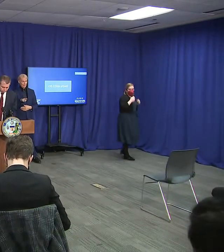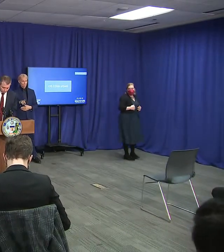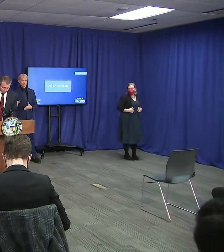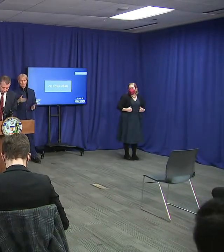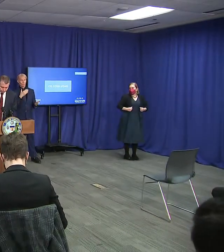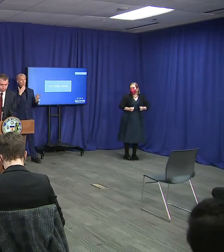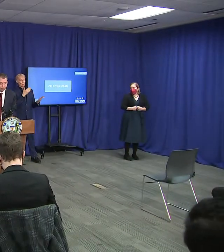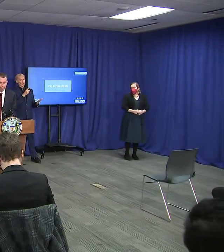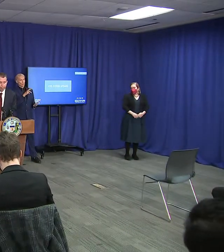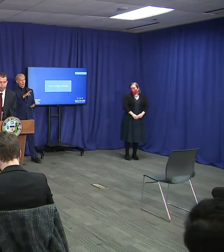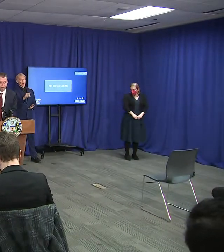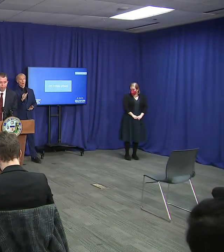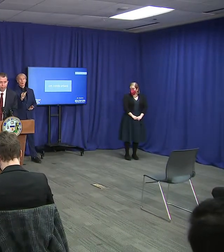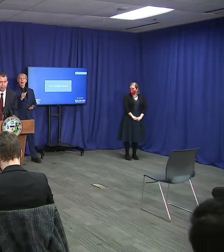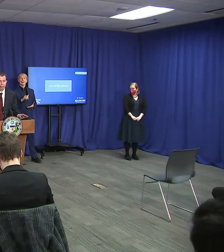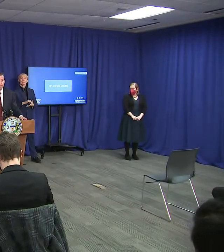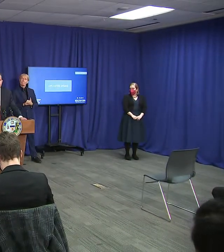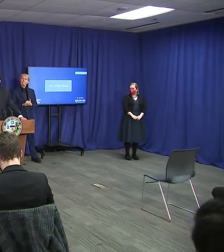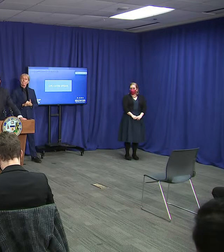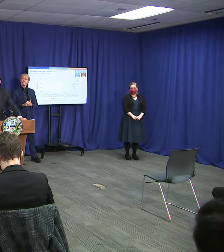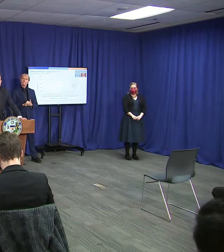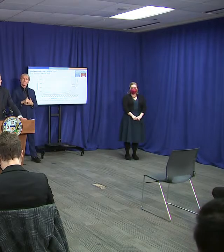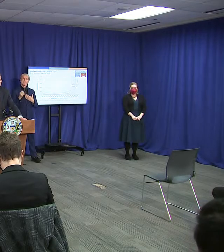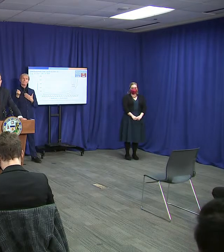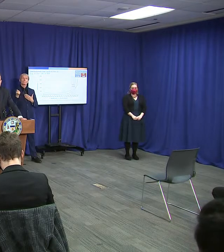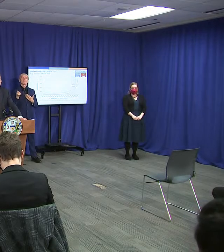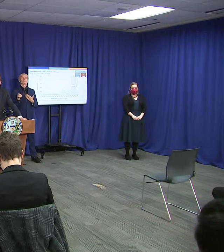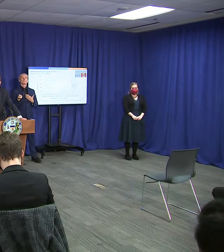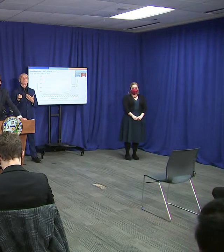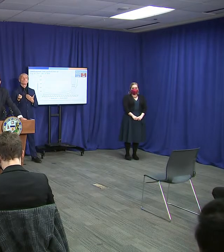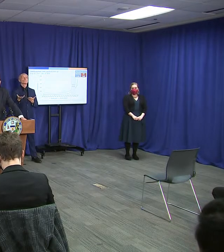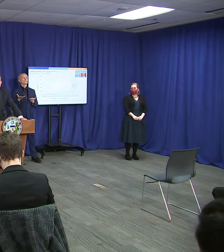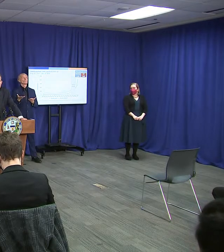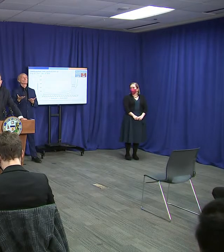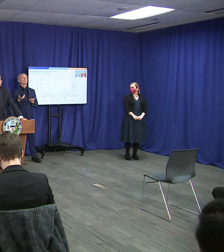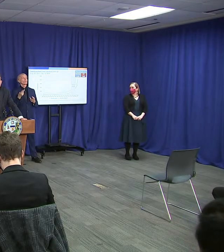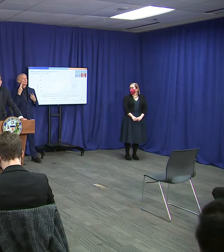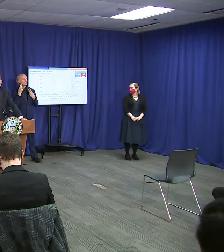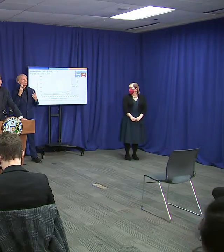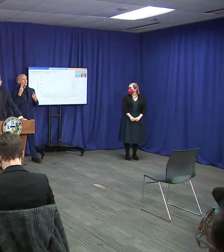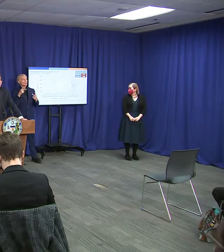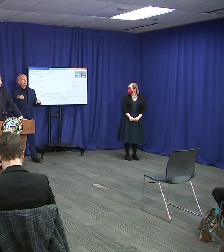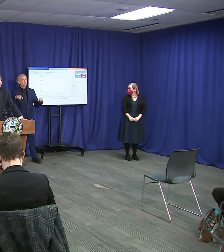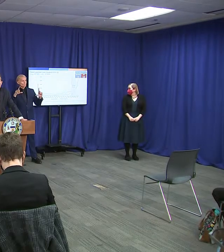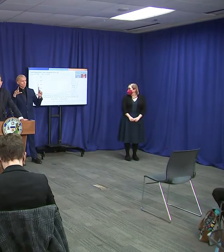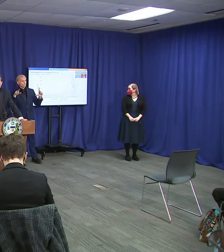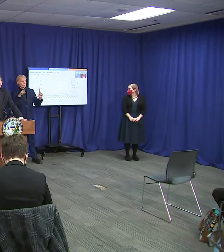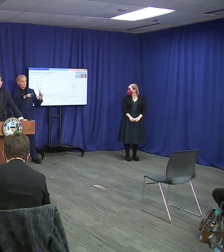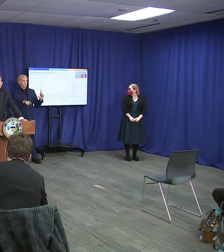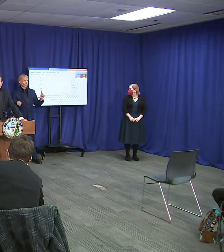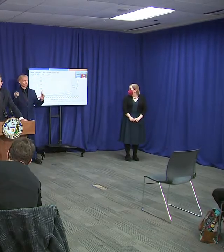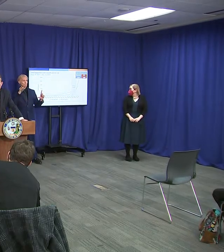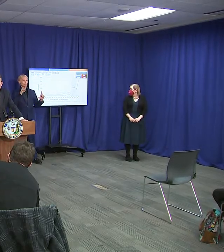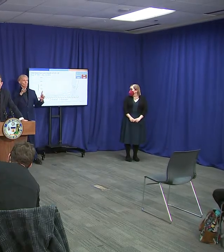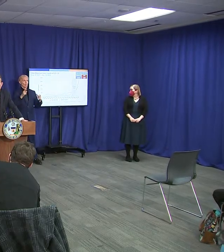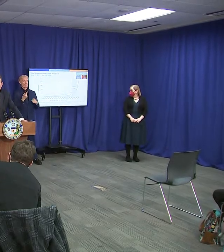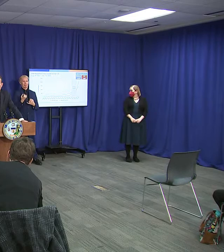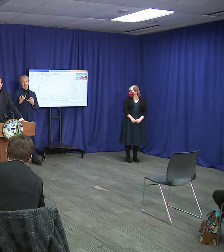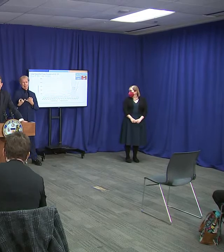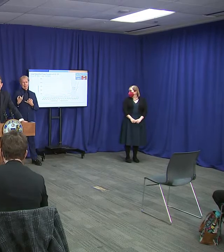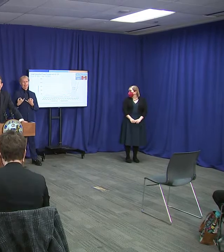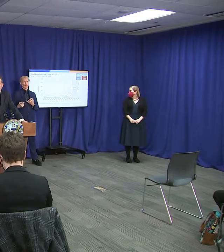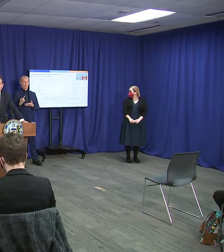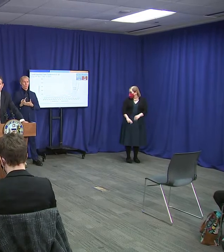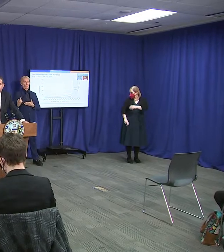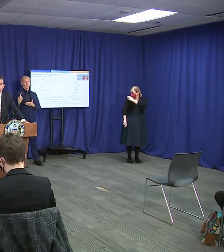Thank you, Dr. Arwady. Next slide, please. So what you're seeing here in front of you is for this last week,